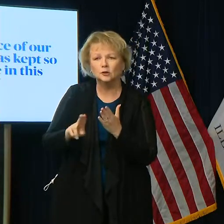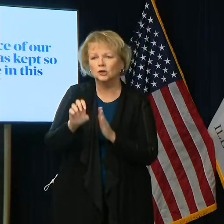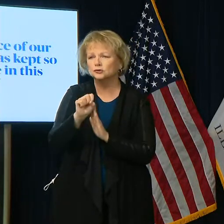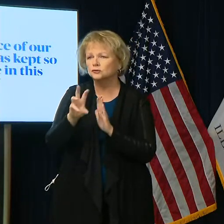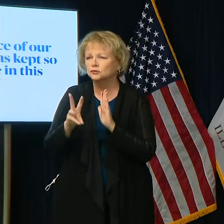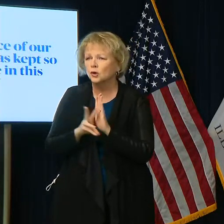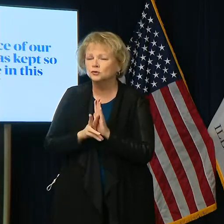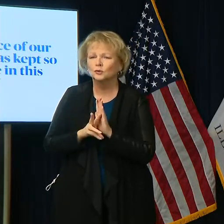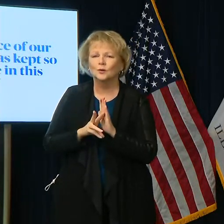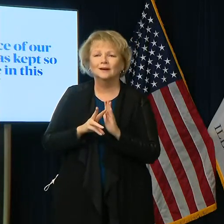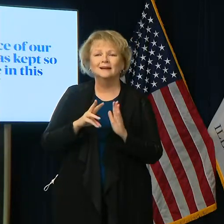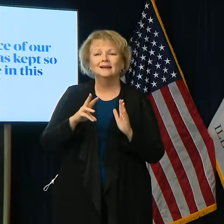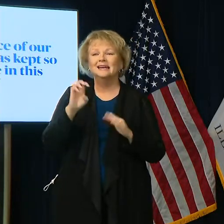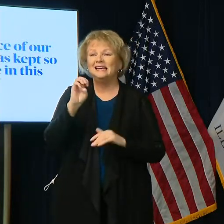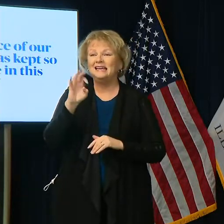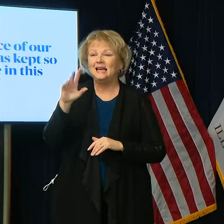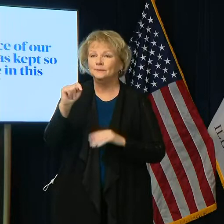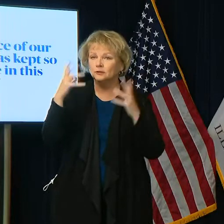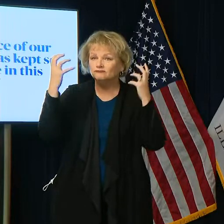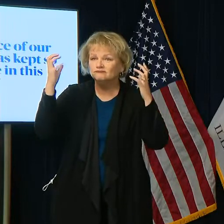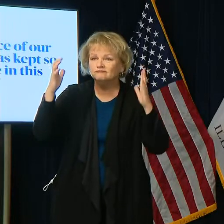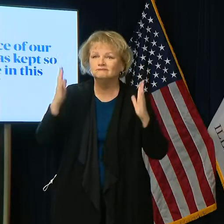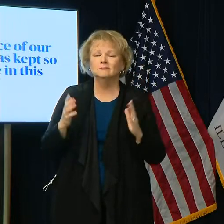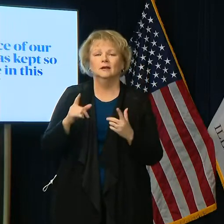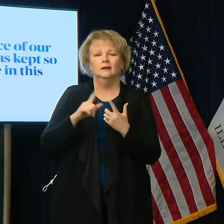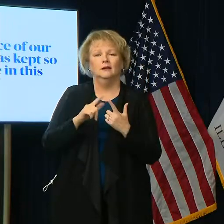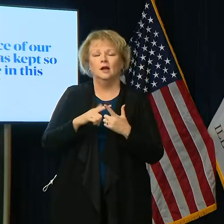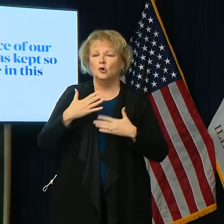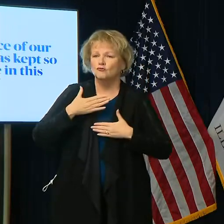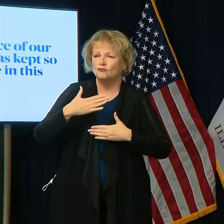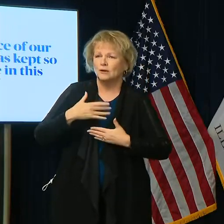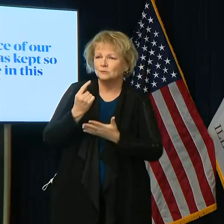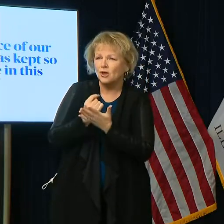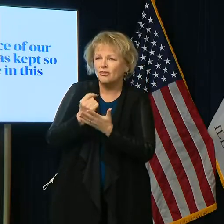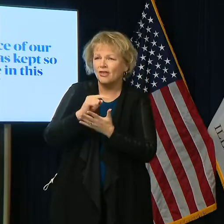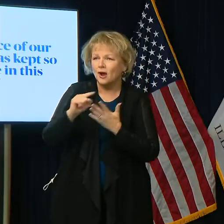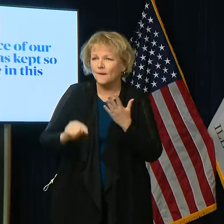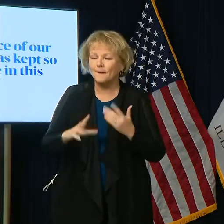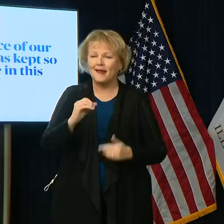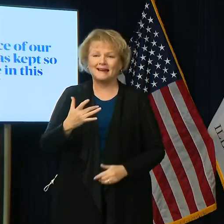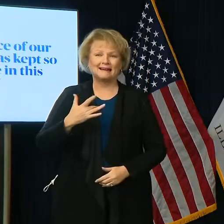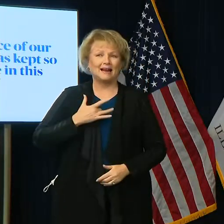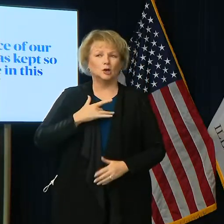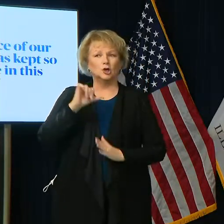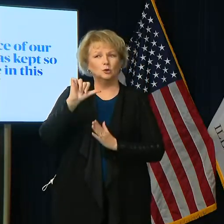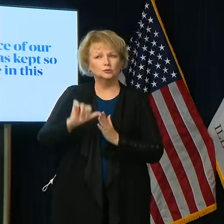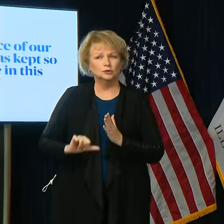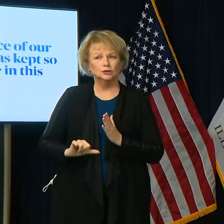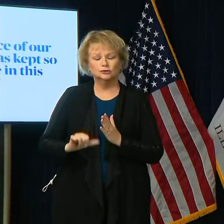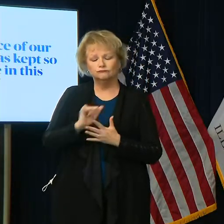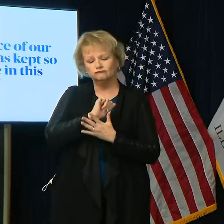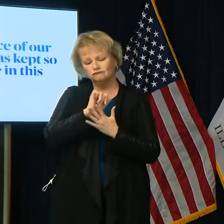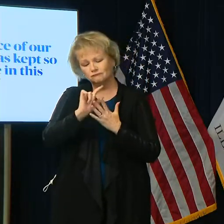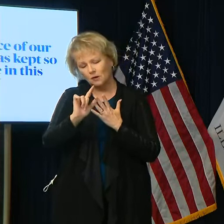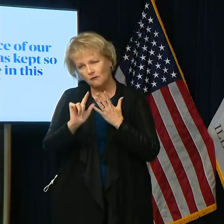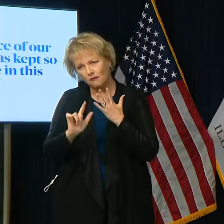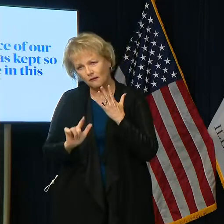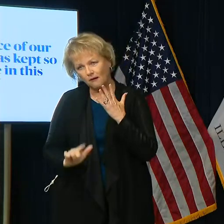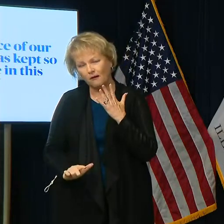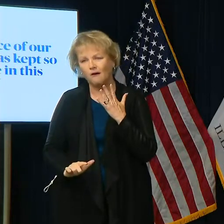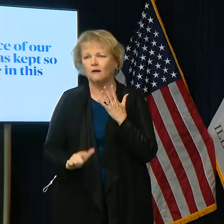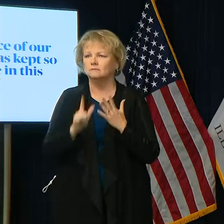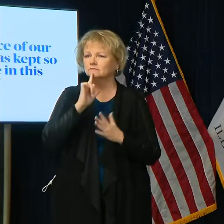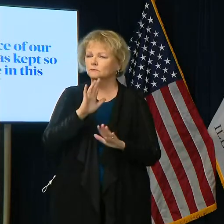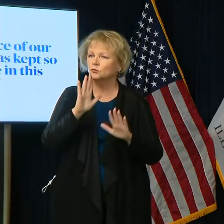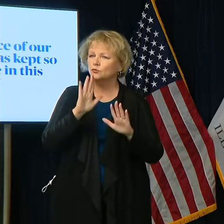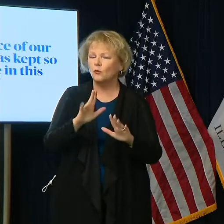workers to EMTs to respiratory therapists to cardiothoracic surgeons and everyone in